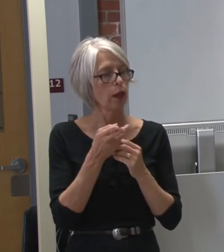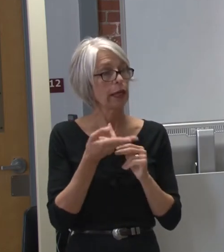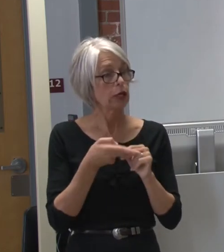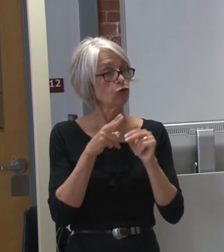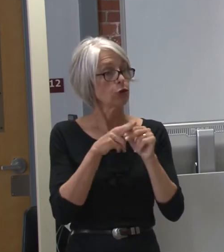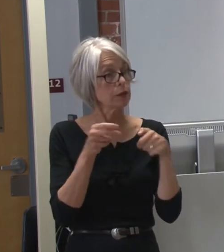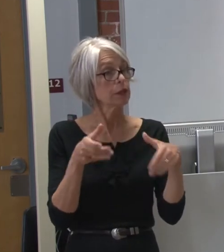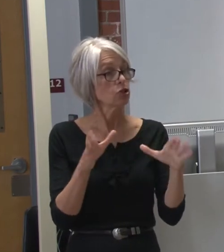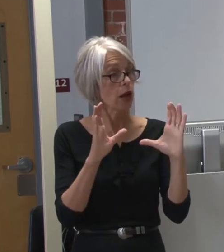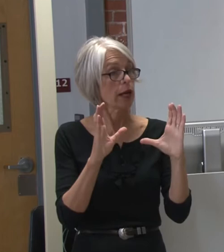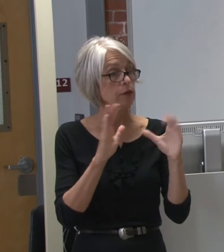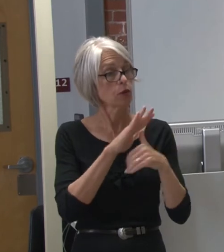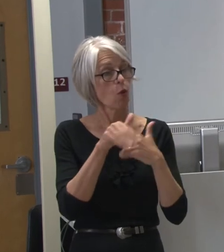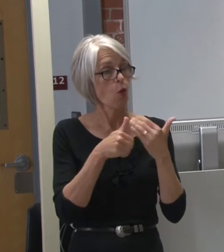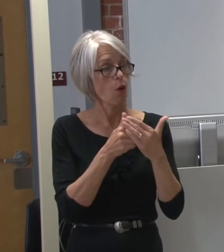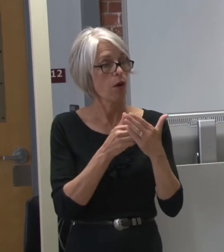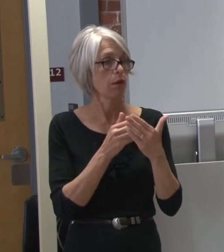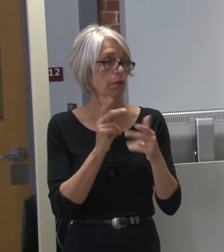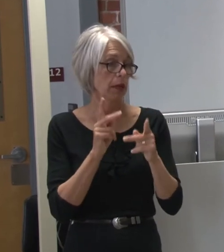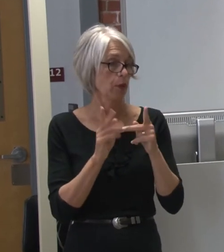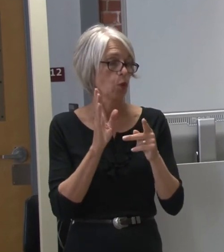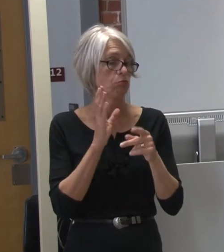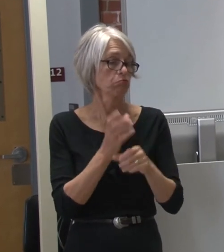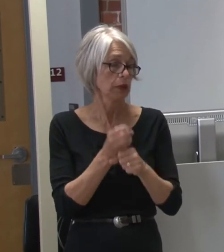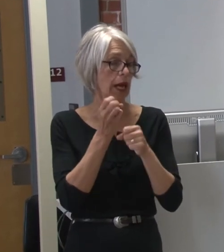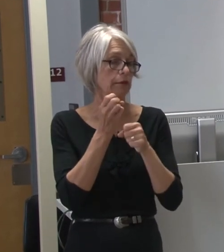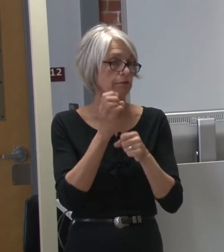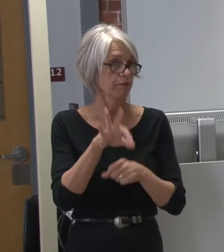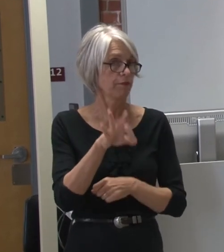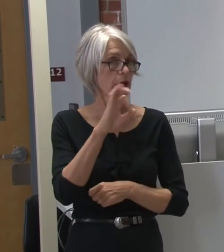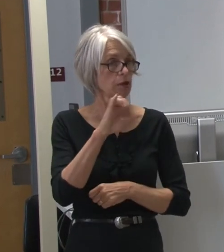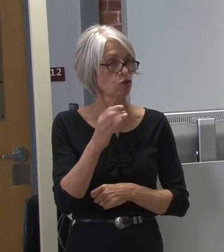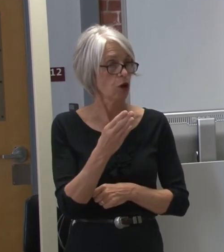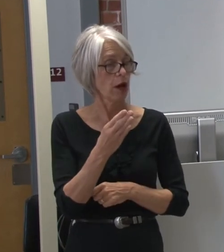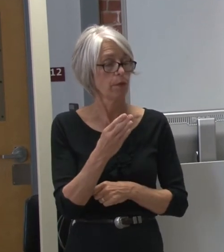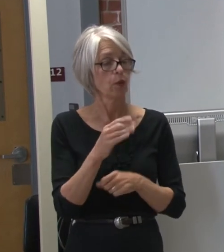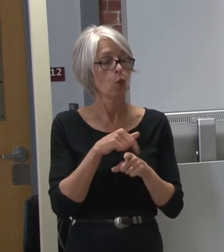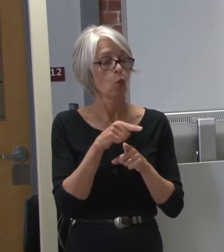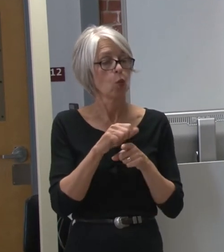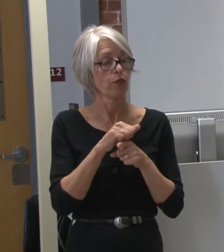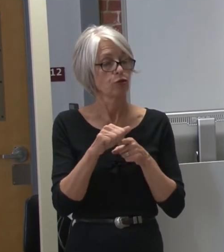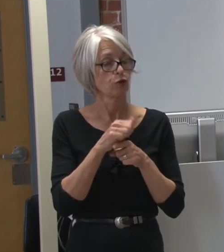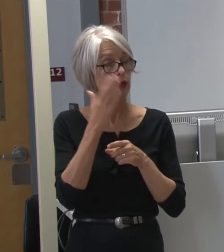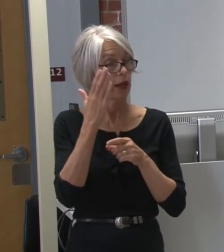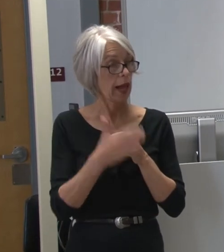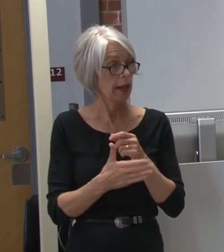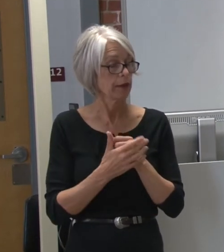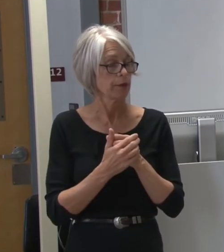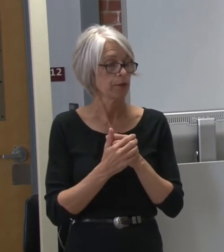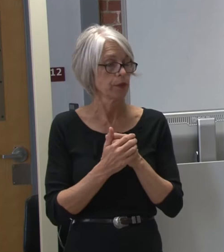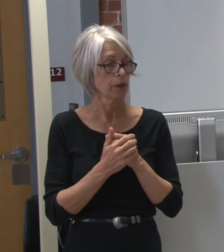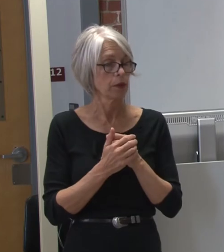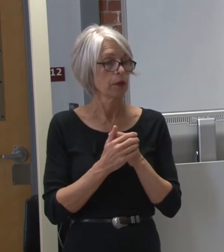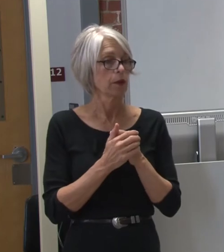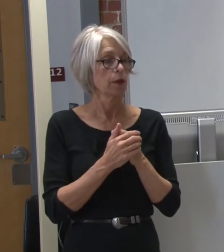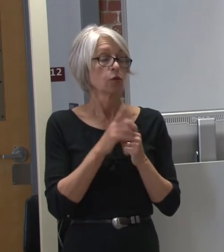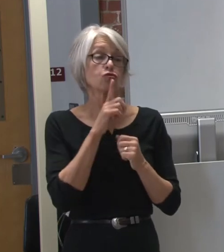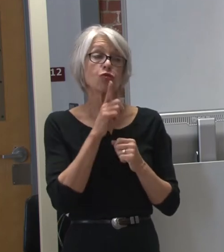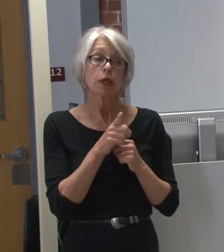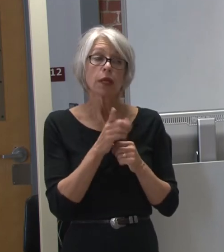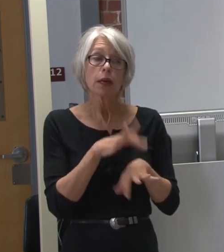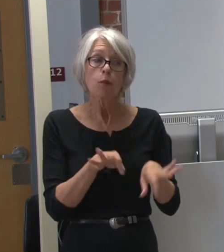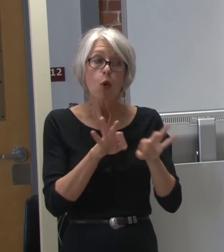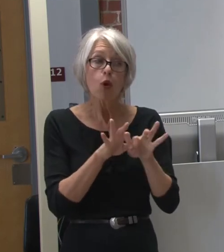all participants will get a job at the end of their training. And while assigning each individual the all-important job coach